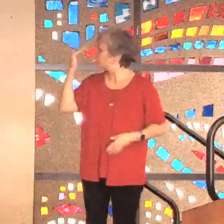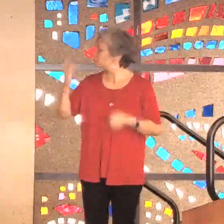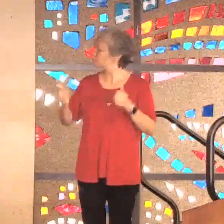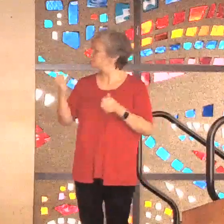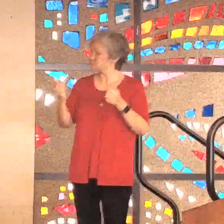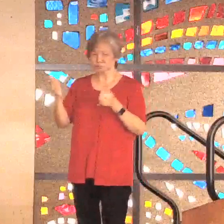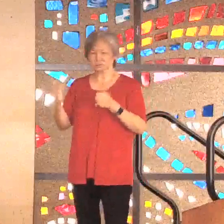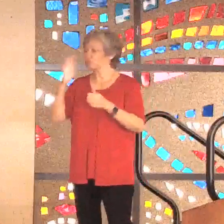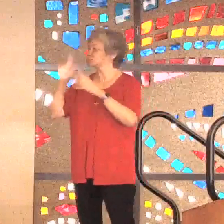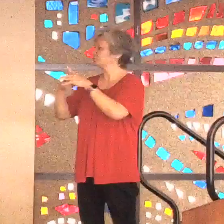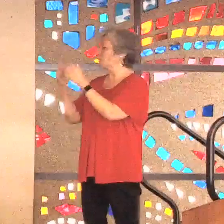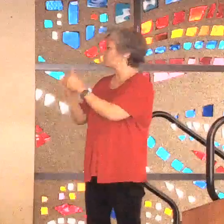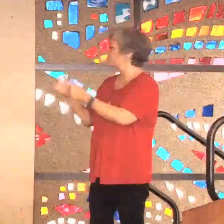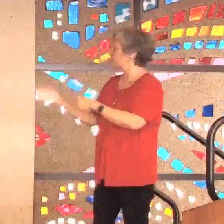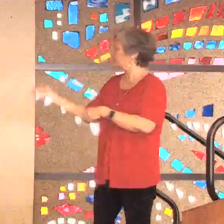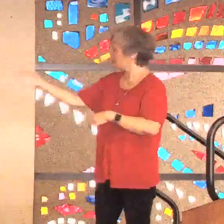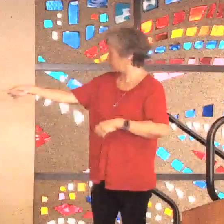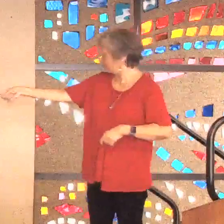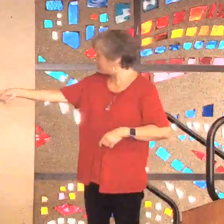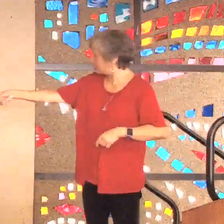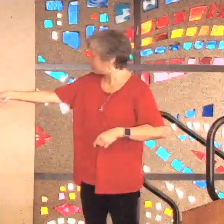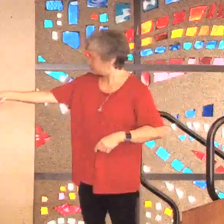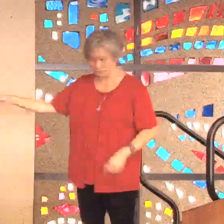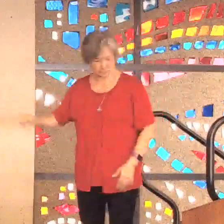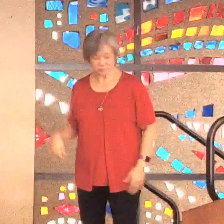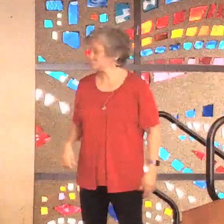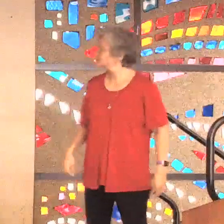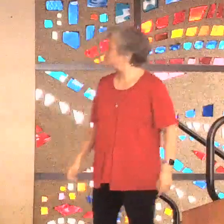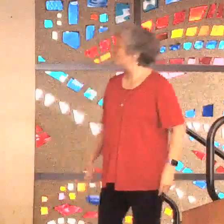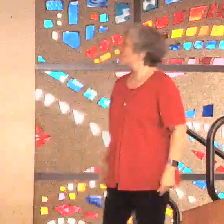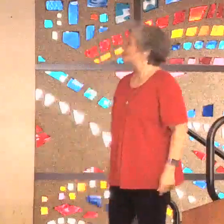somewhere in between? And which one and why?